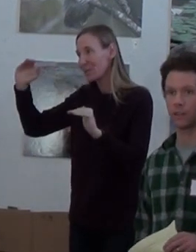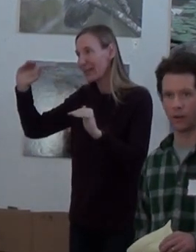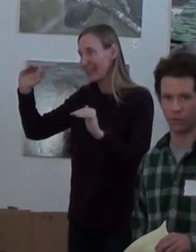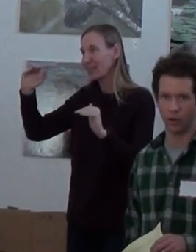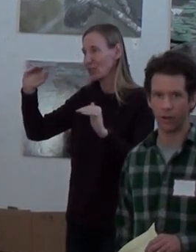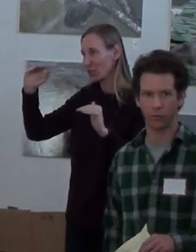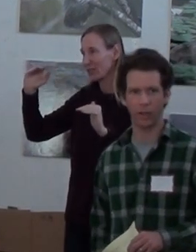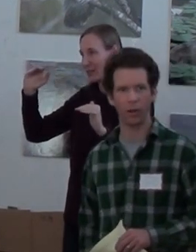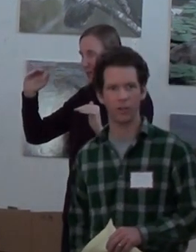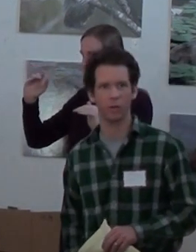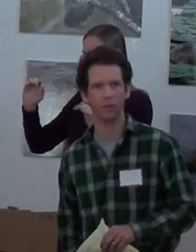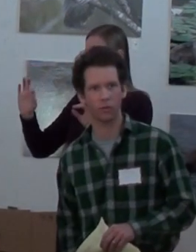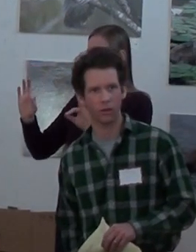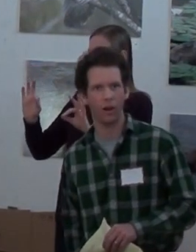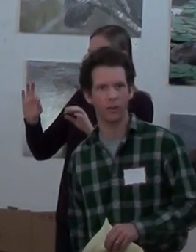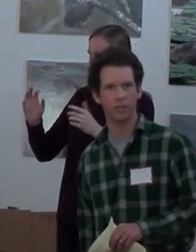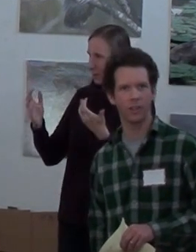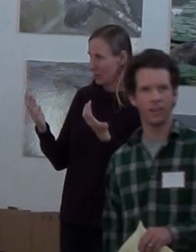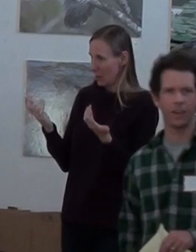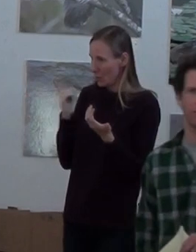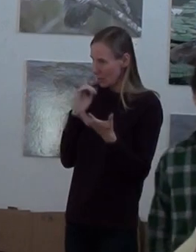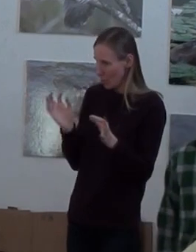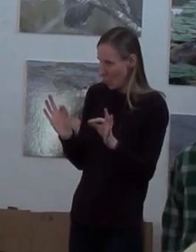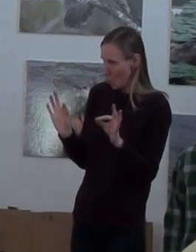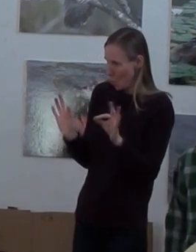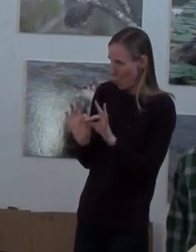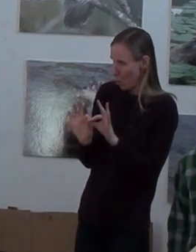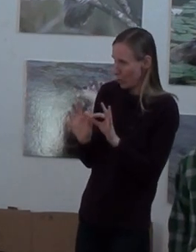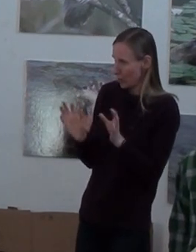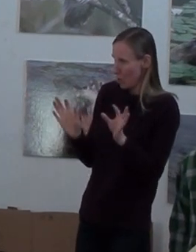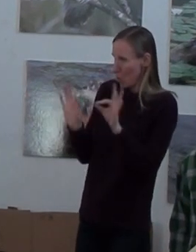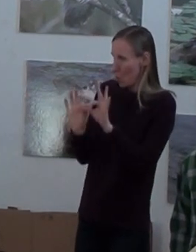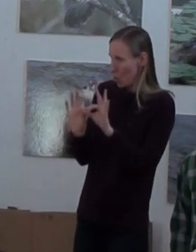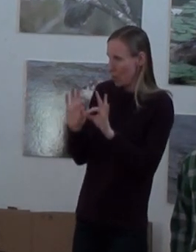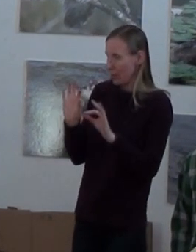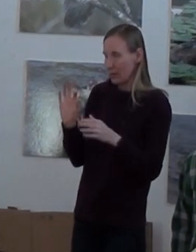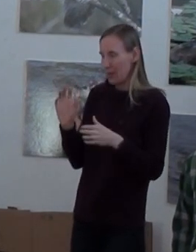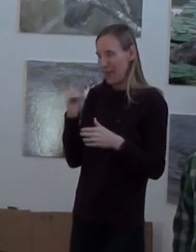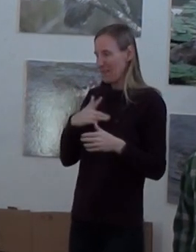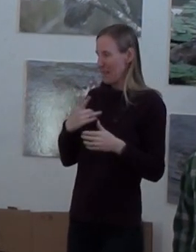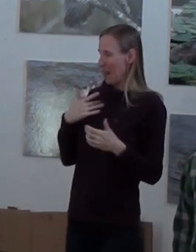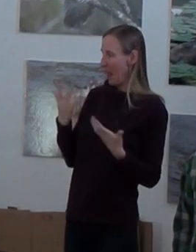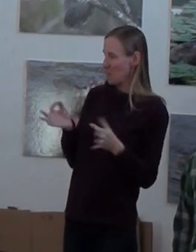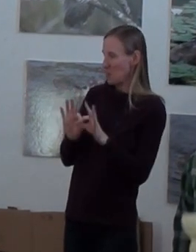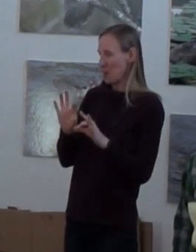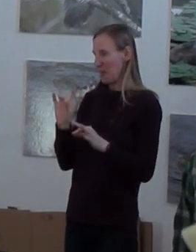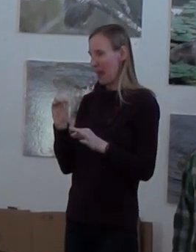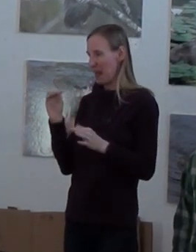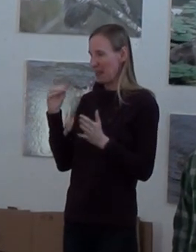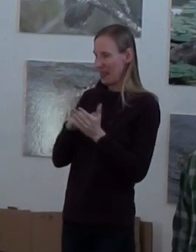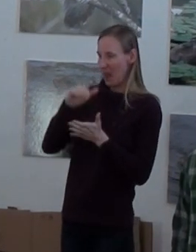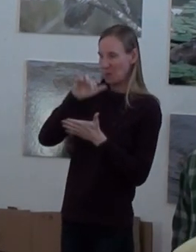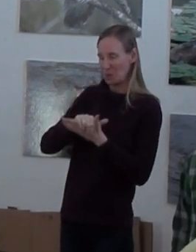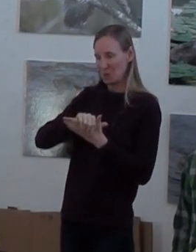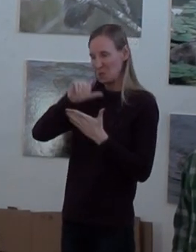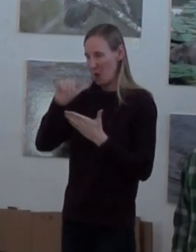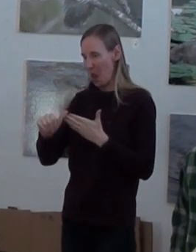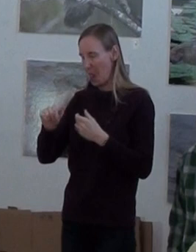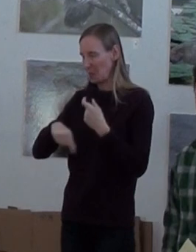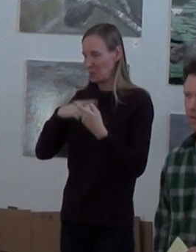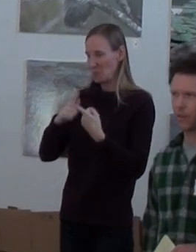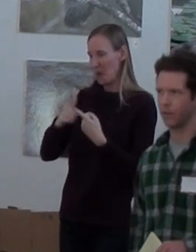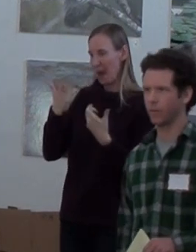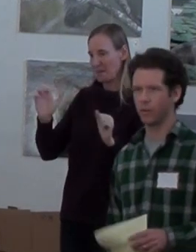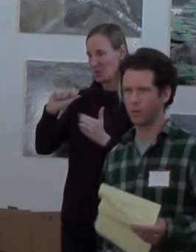worth $80,000 when they graduate college. And if they don't get a big job, they get angry. And they have a big student debt and they want to be bailed out of that. It's like, I don't buy into